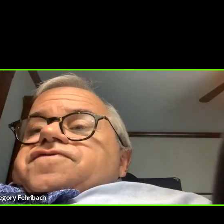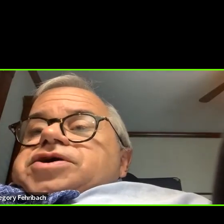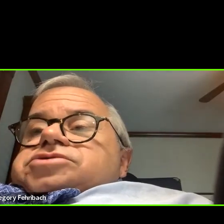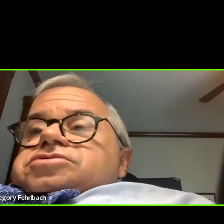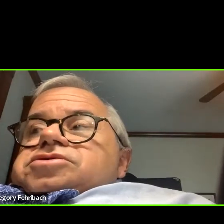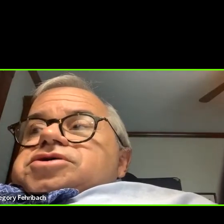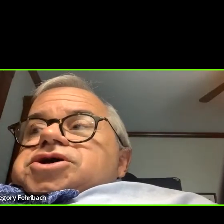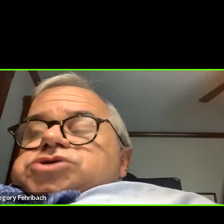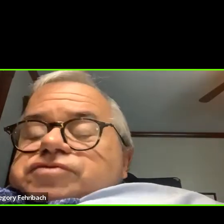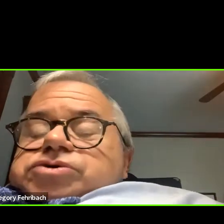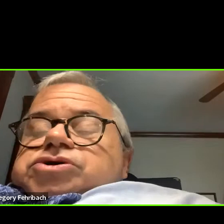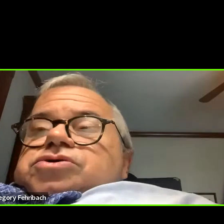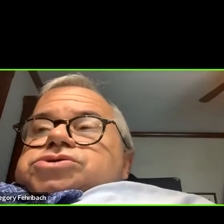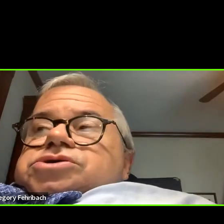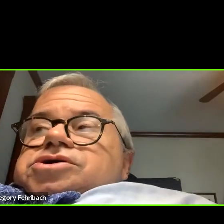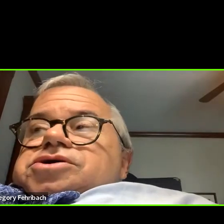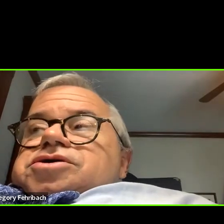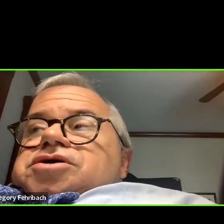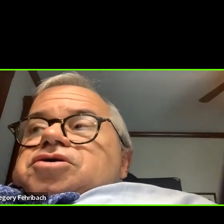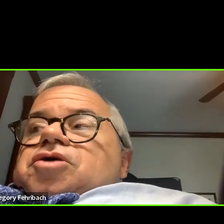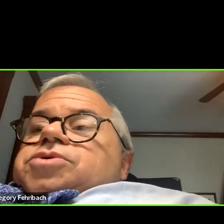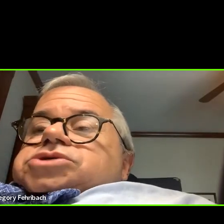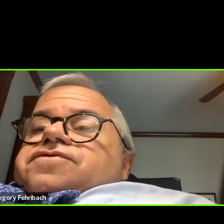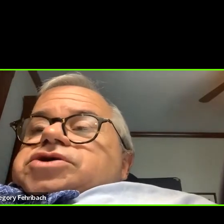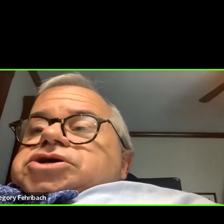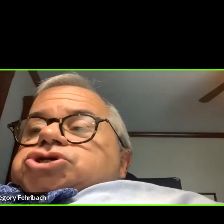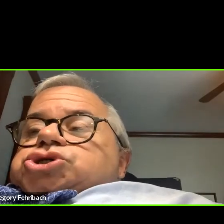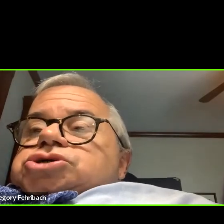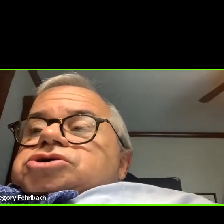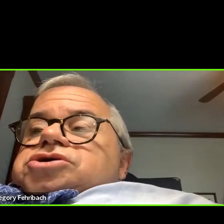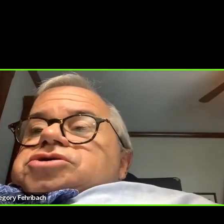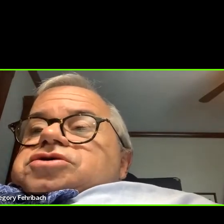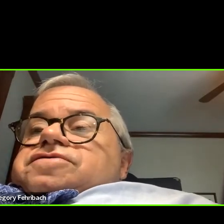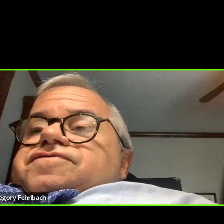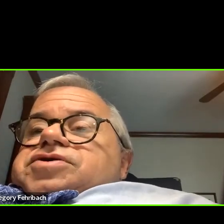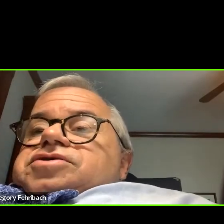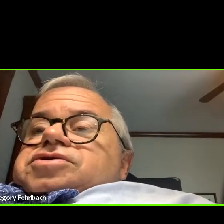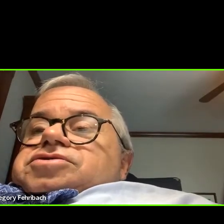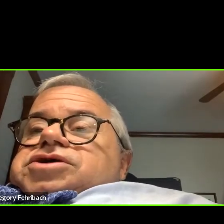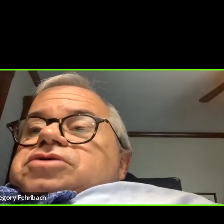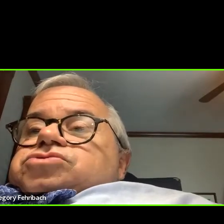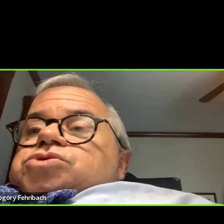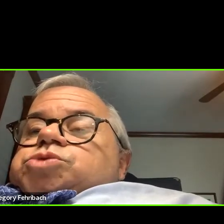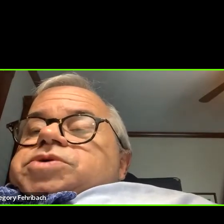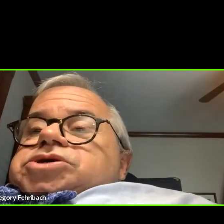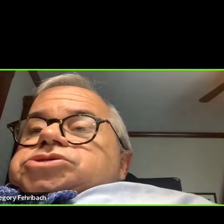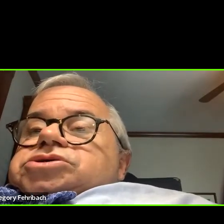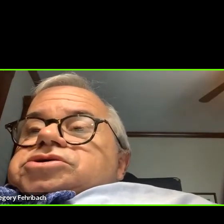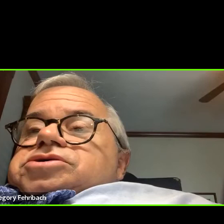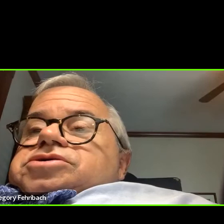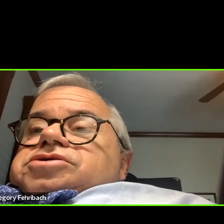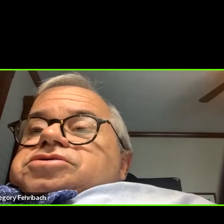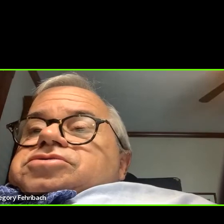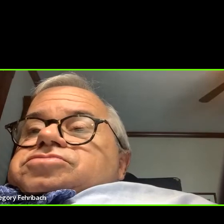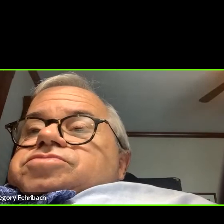This will affect, as everyone knows, almost every inch of the outdoor